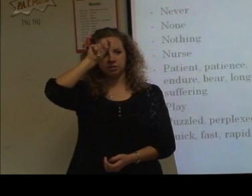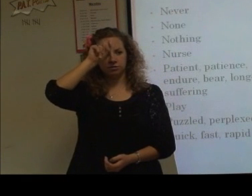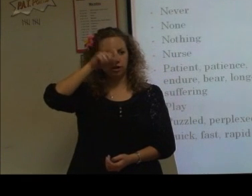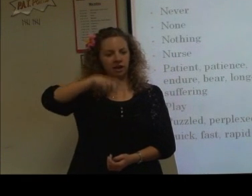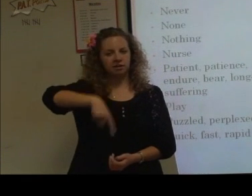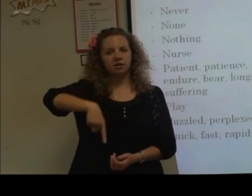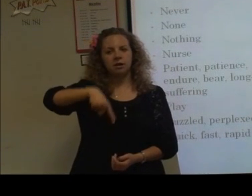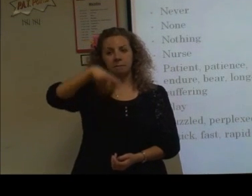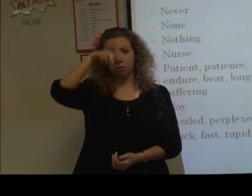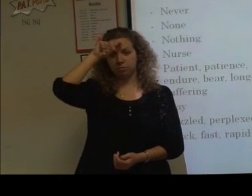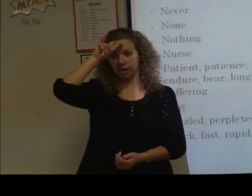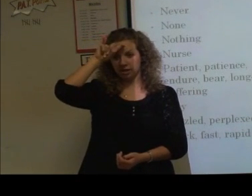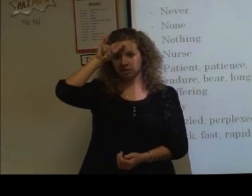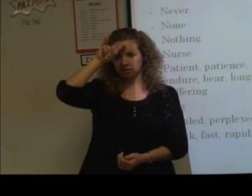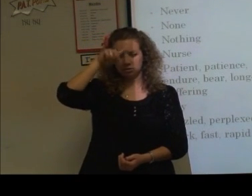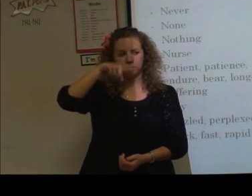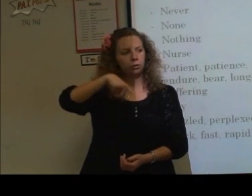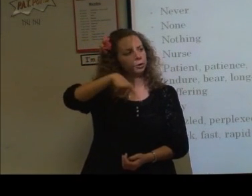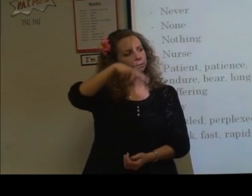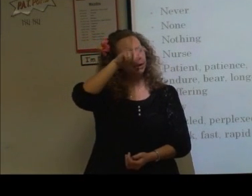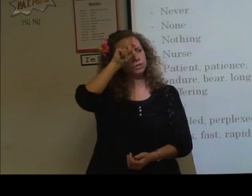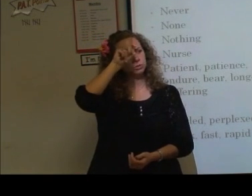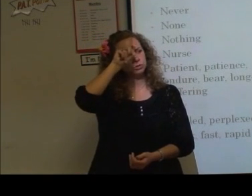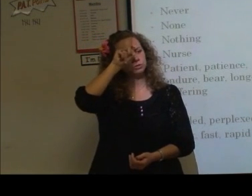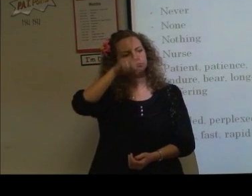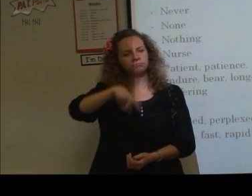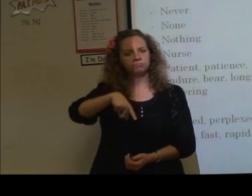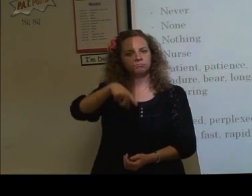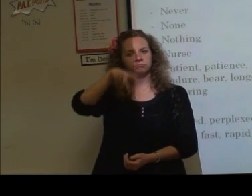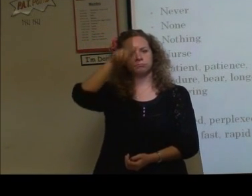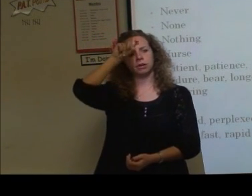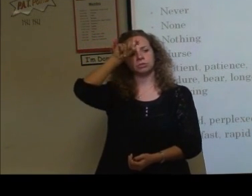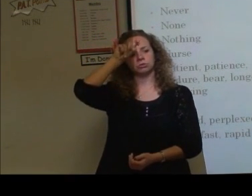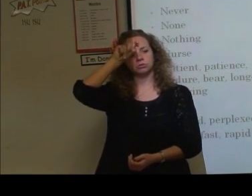your forehead. Perplexed. Puzzled. Puzzled.